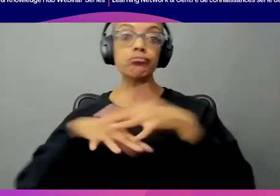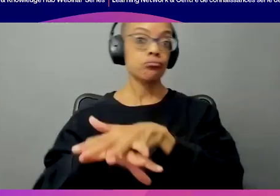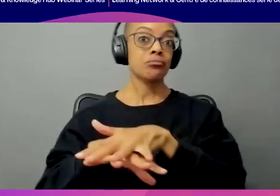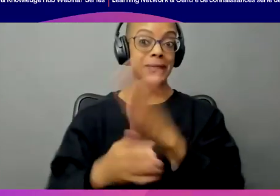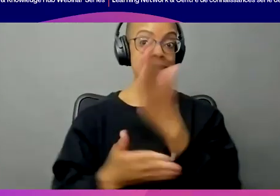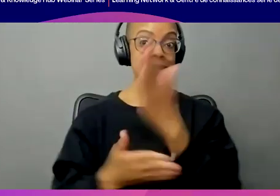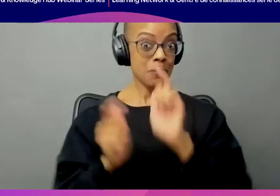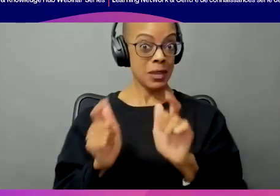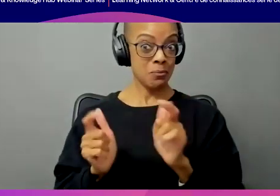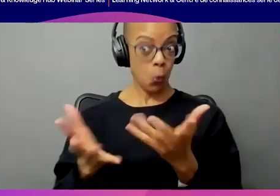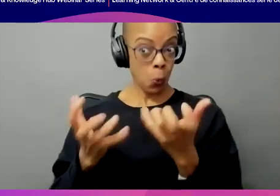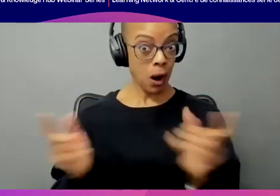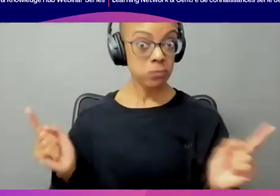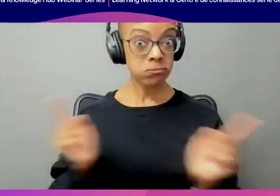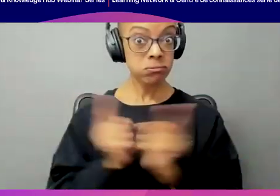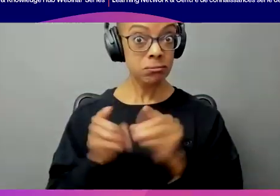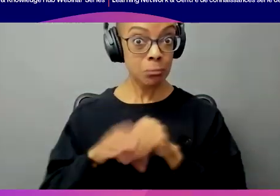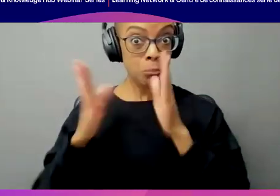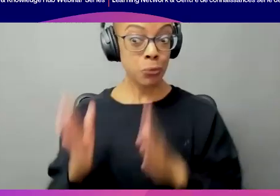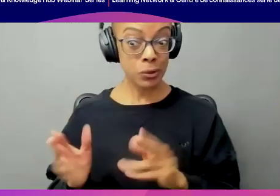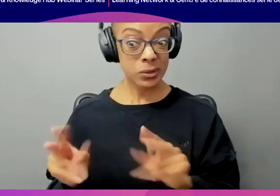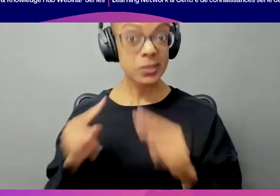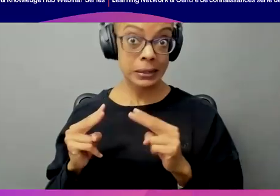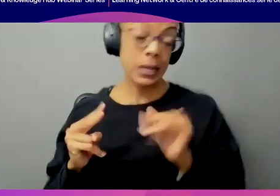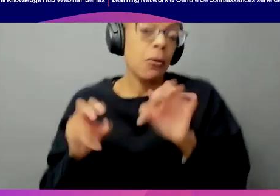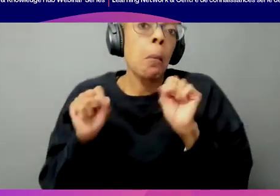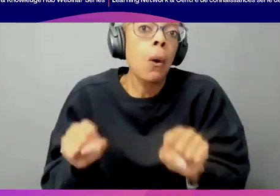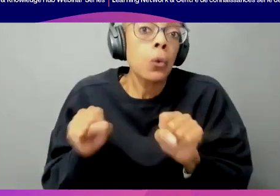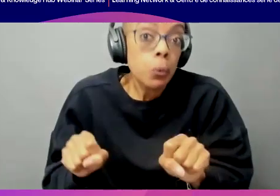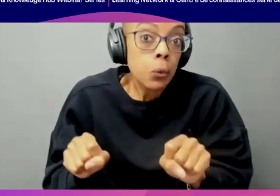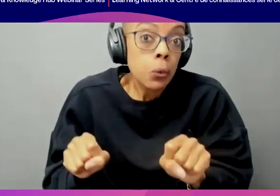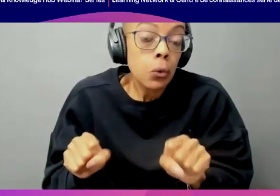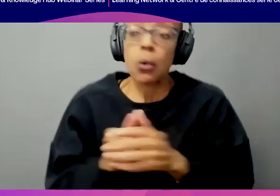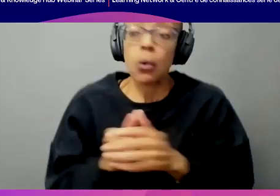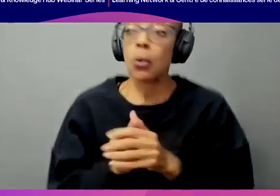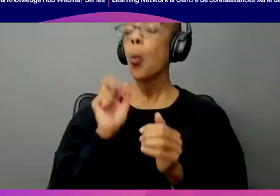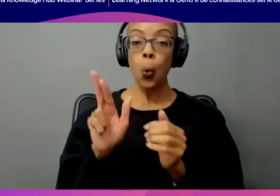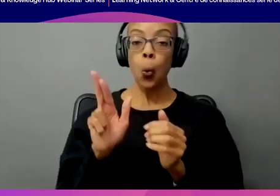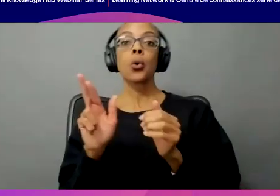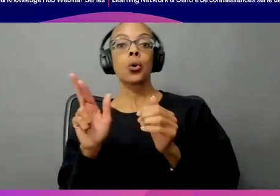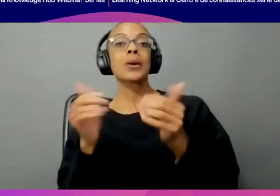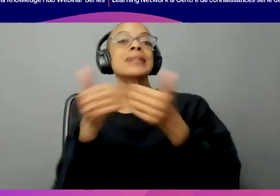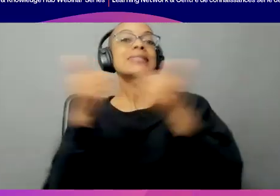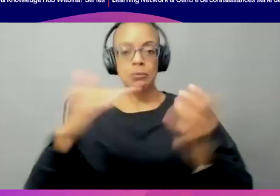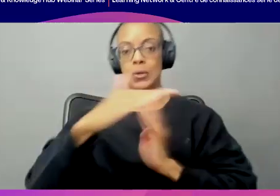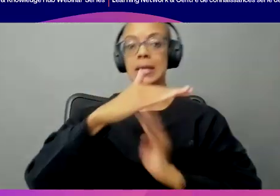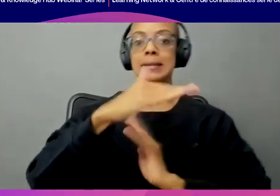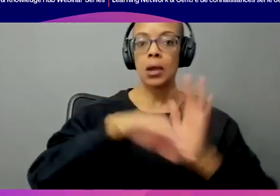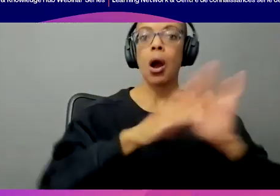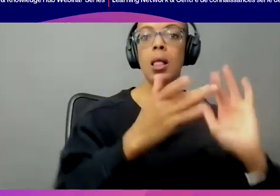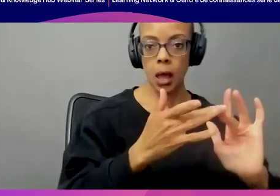person, if that's even possible, during an intake, or that they're having a separate intake online with